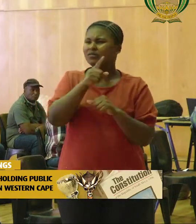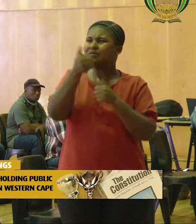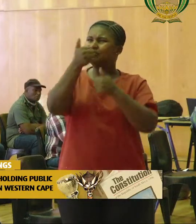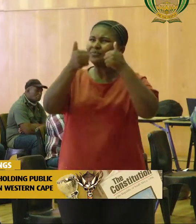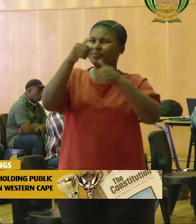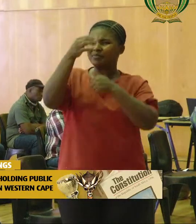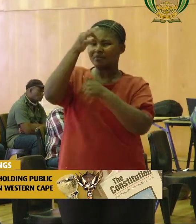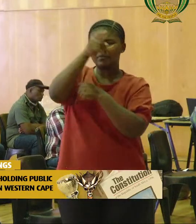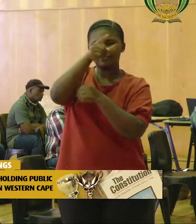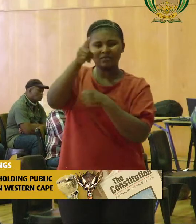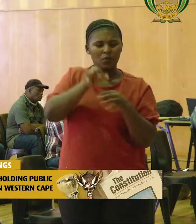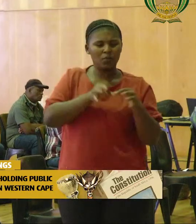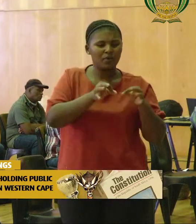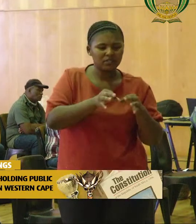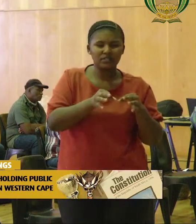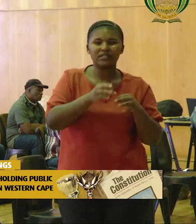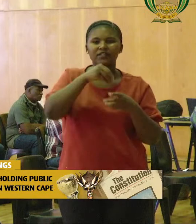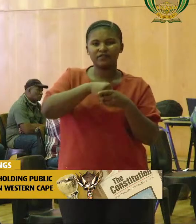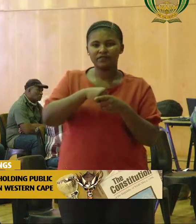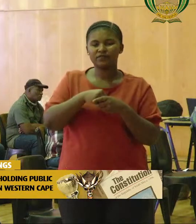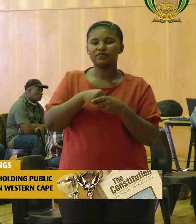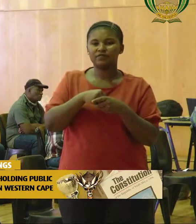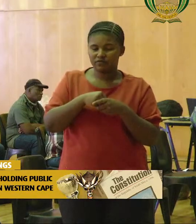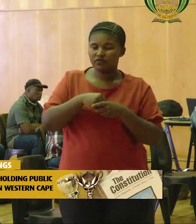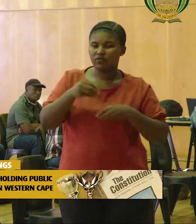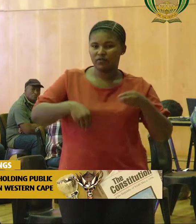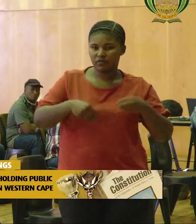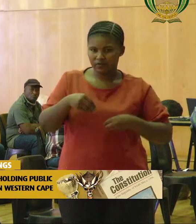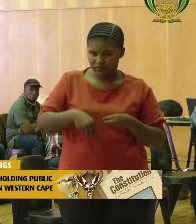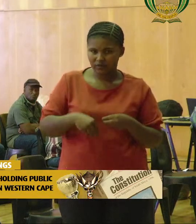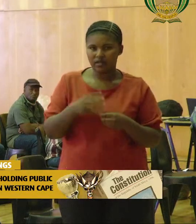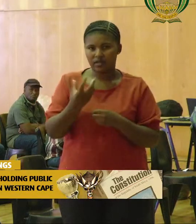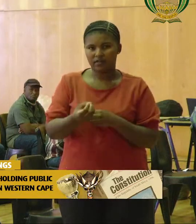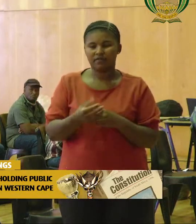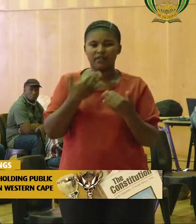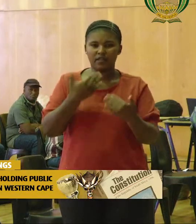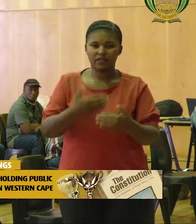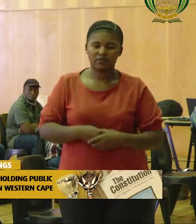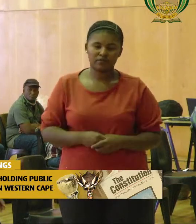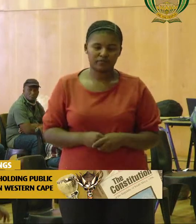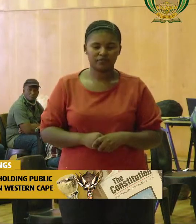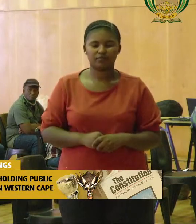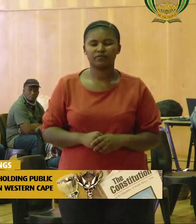in politiek wat inmeng by die munisipaliteite. Dankie.